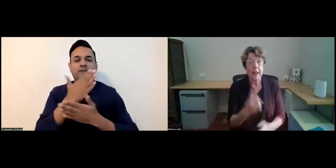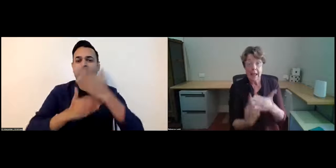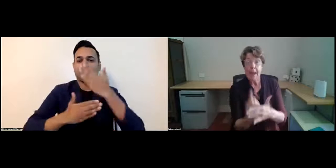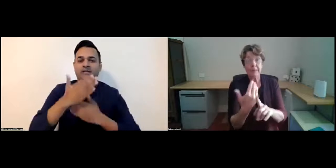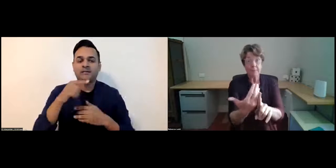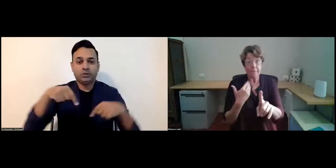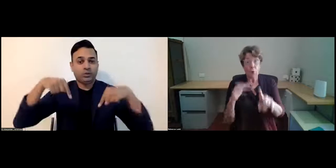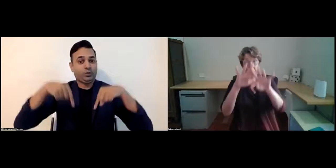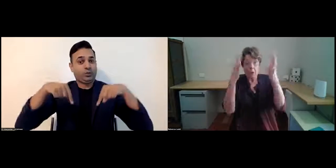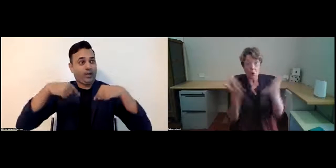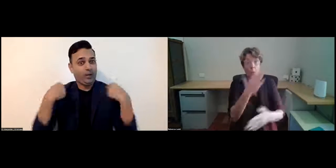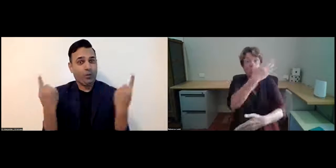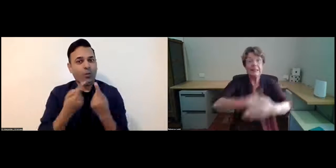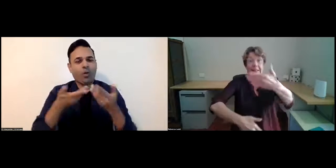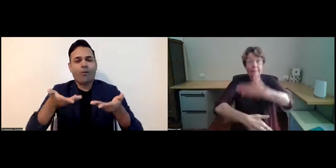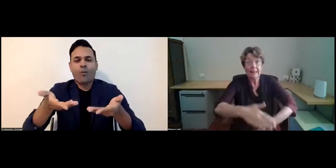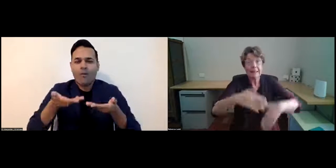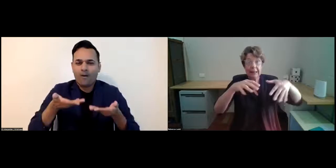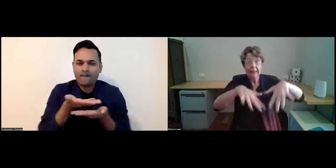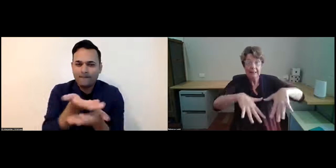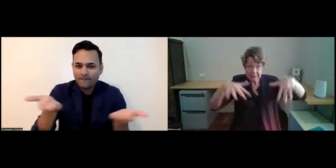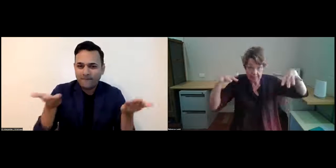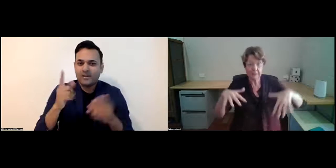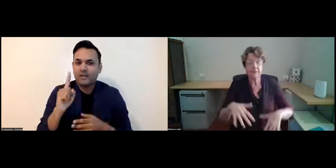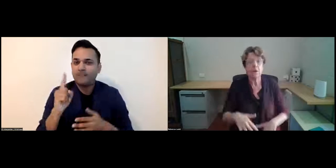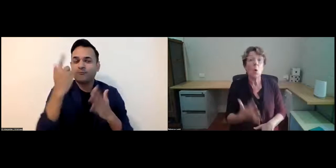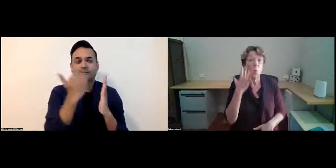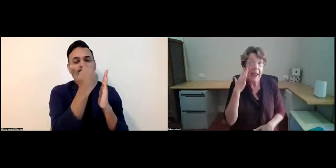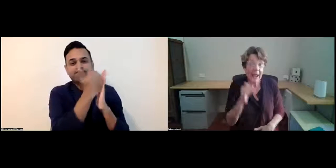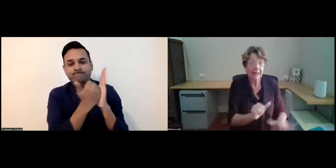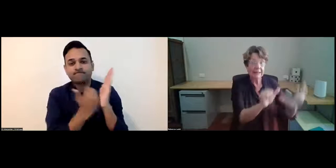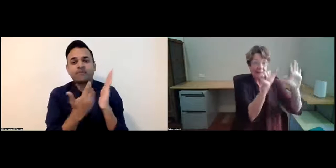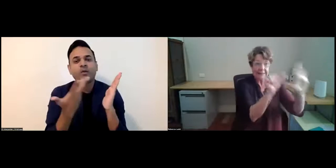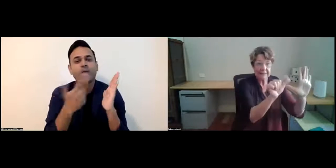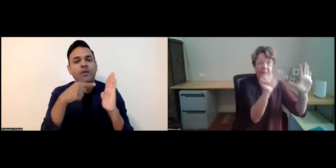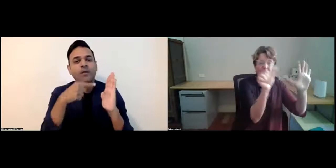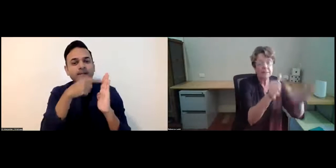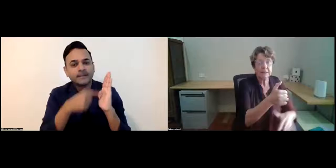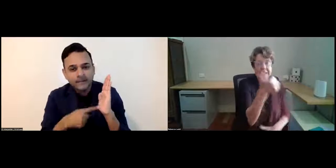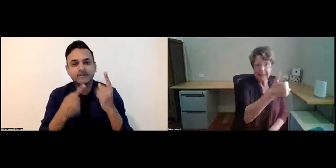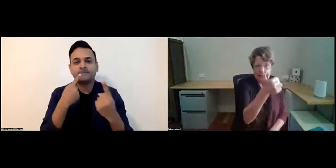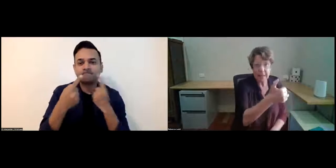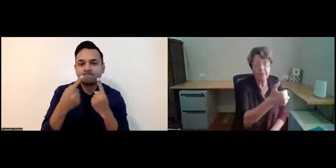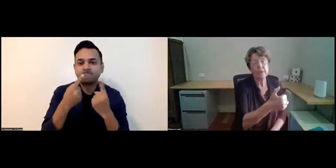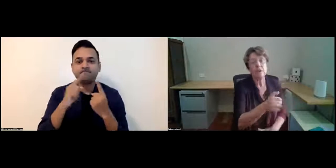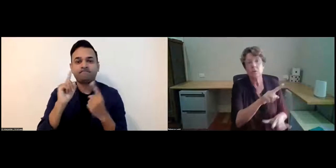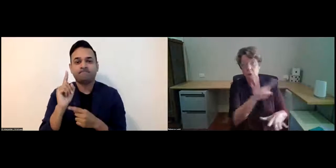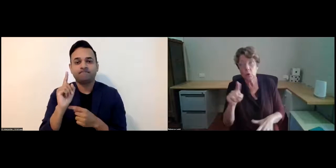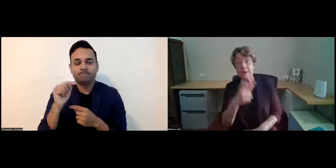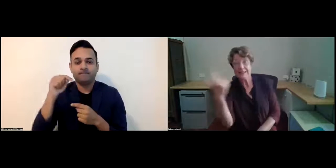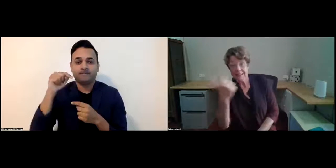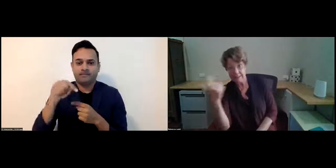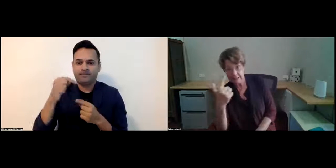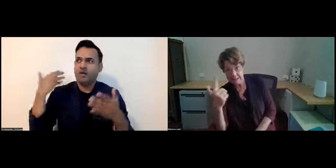Disability Summit scheduled for 16 to 17 February 2022 Central Eastern Time. We are delighted to be